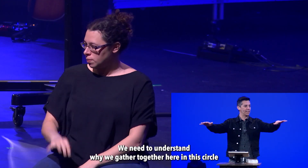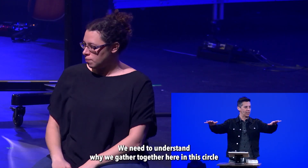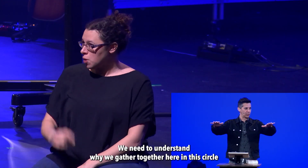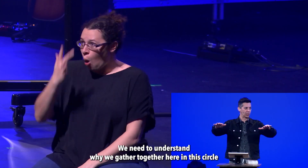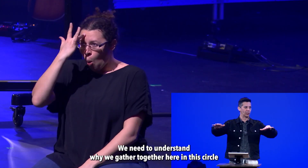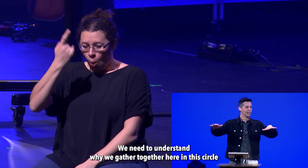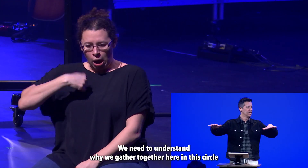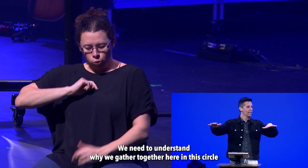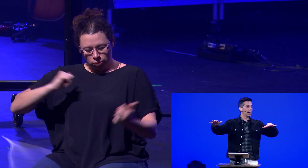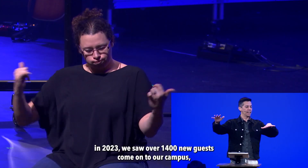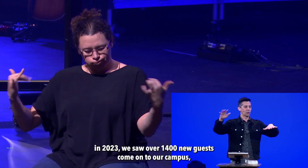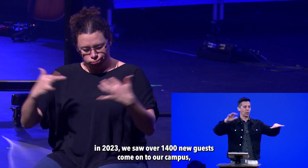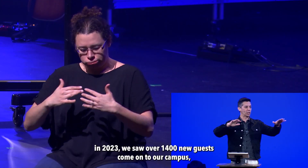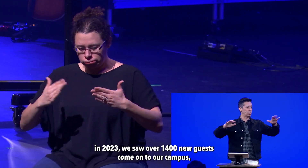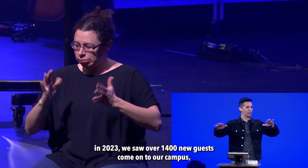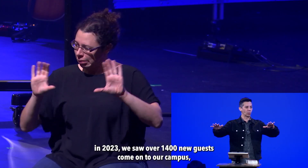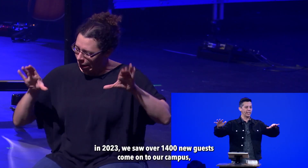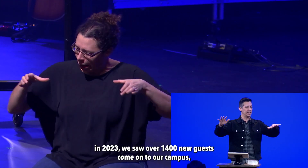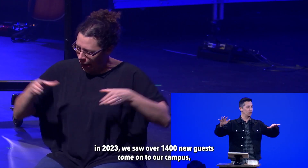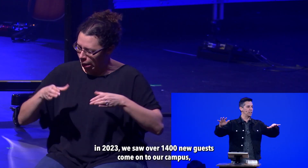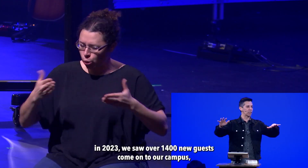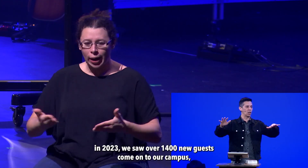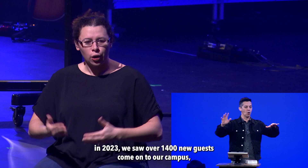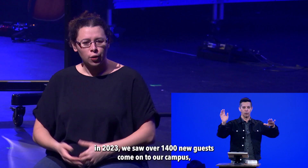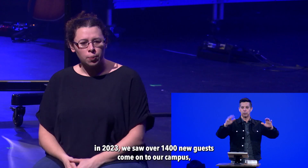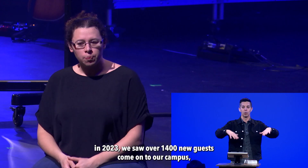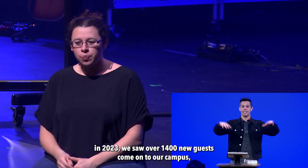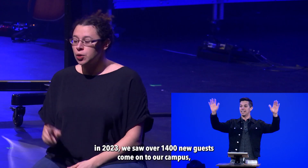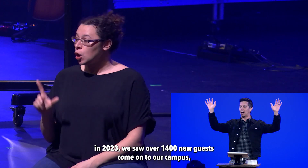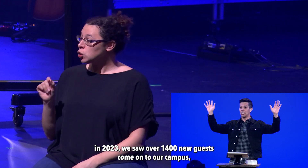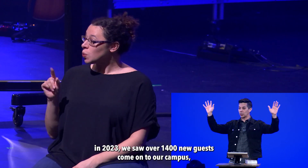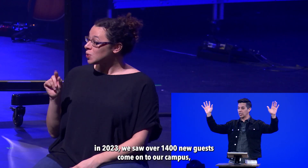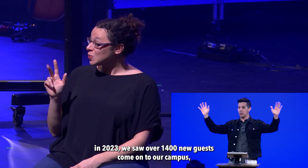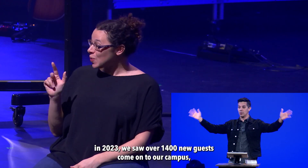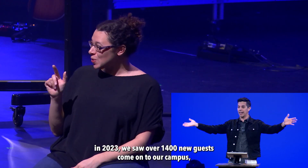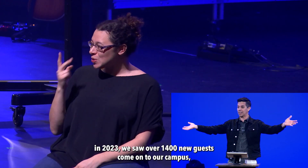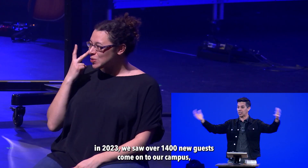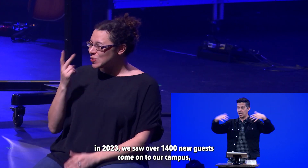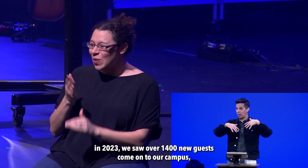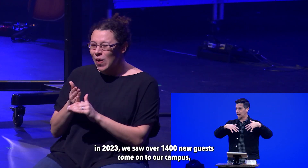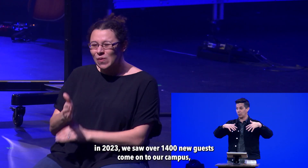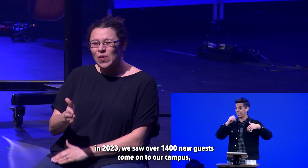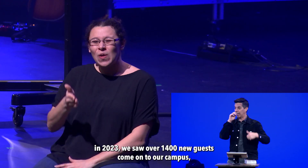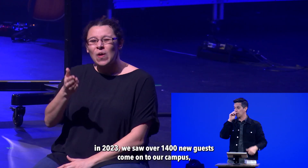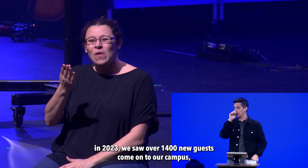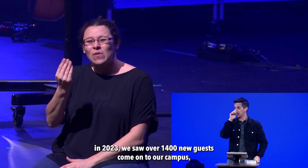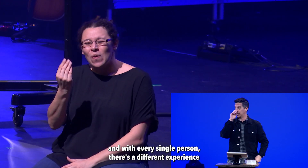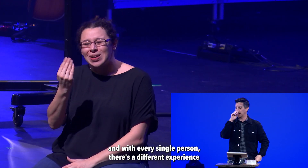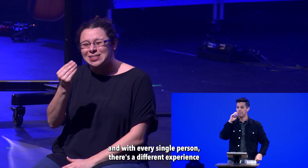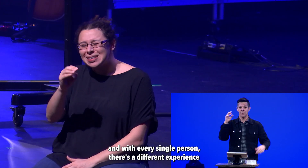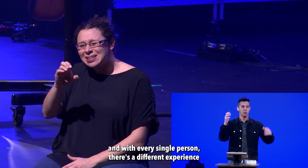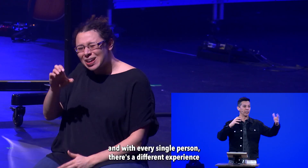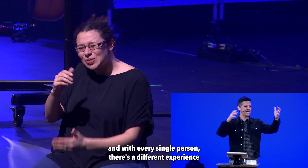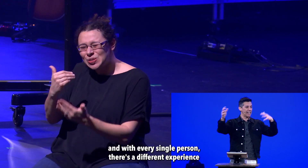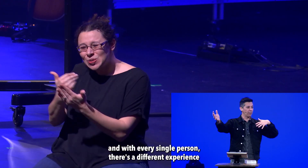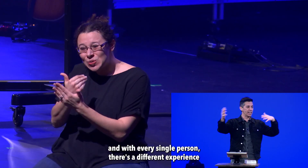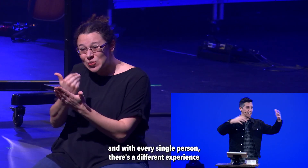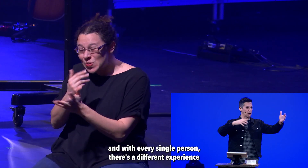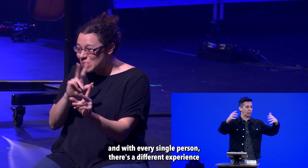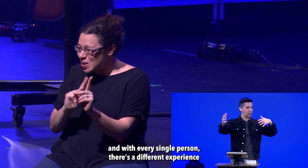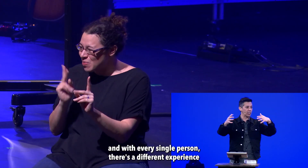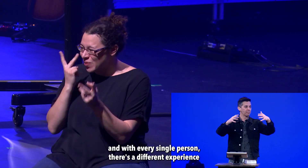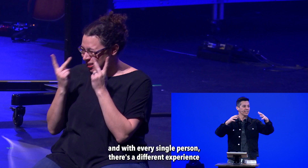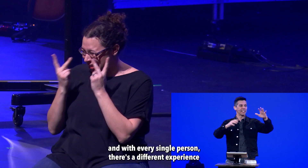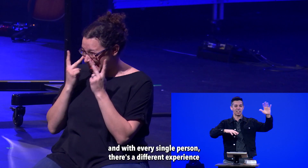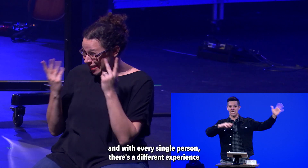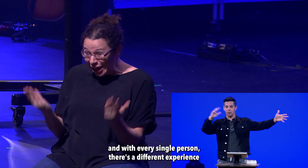here in this circle. In 2023, we saw over 1,400 new guests come onto our campus. And with every